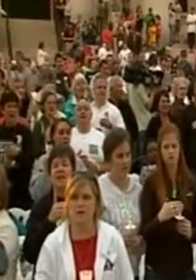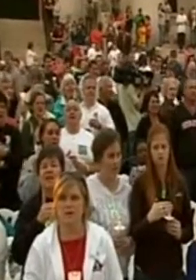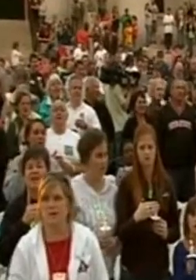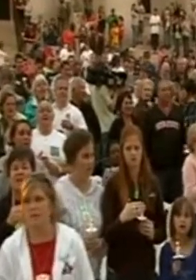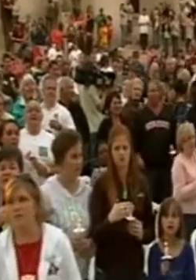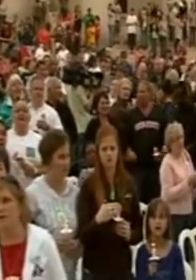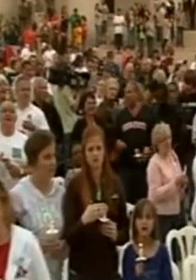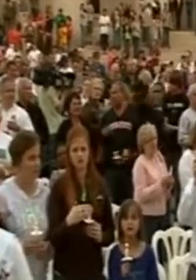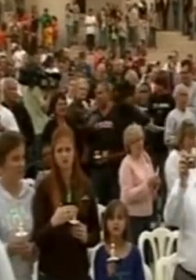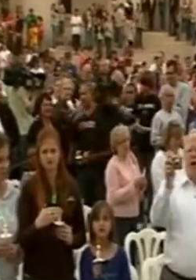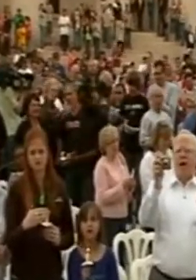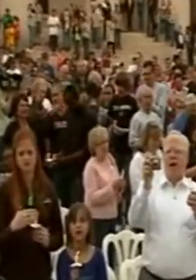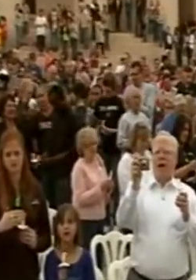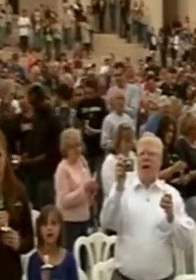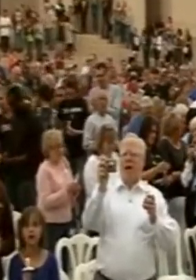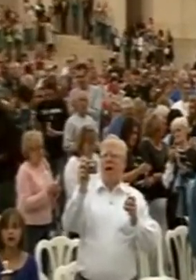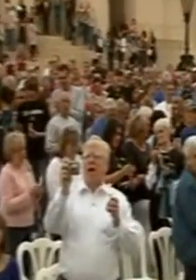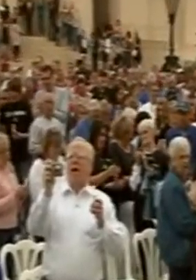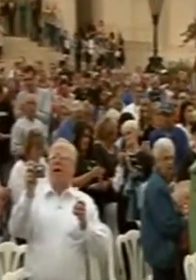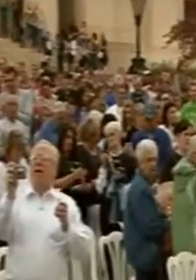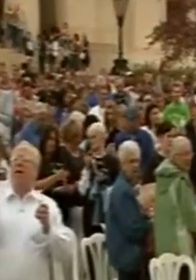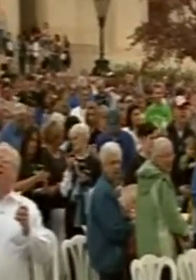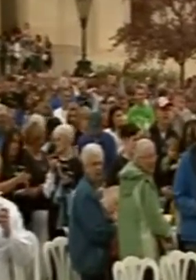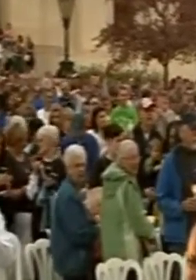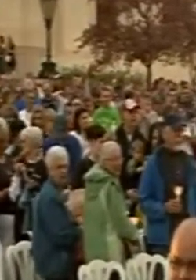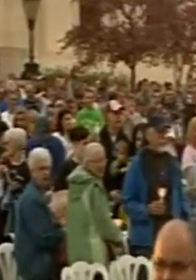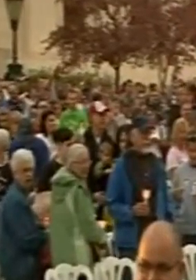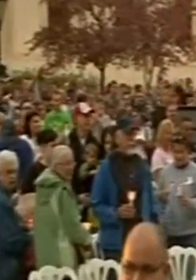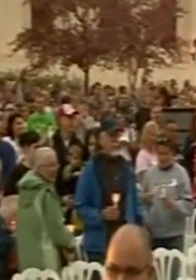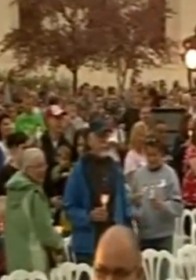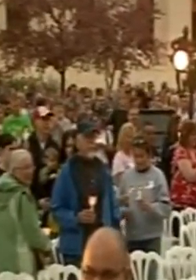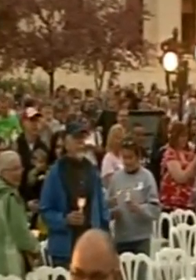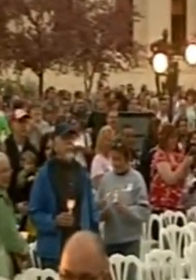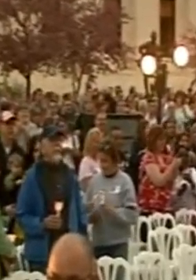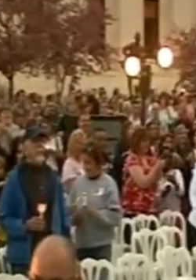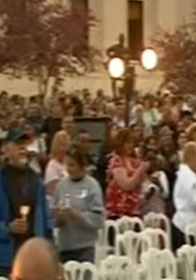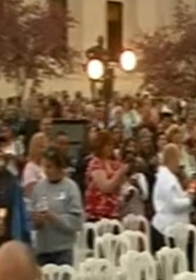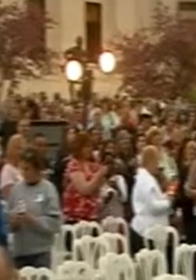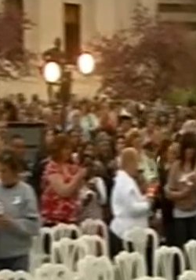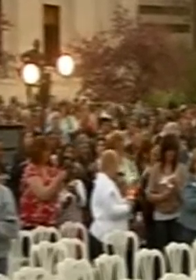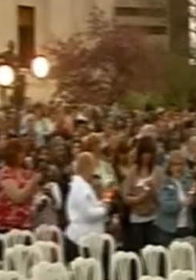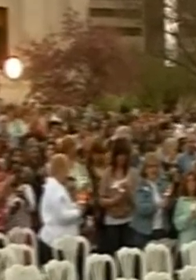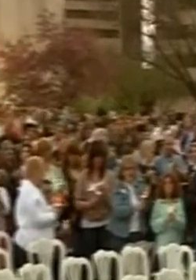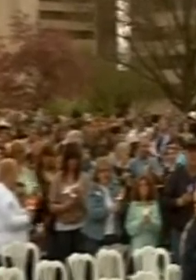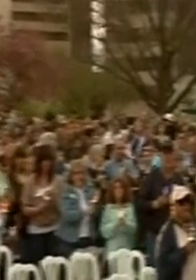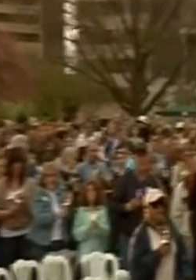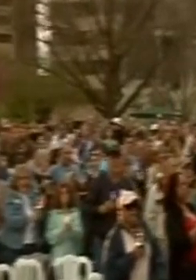This little